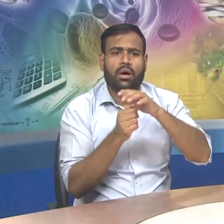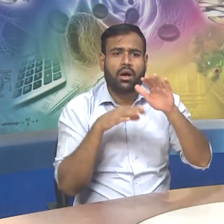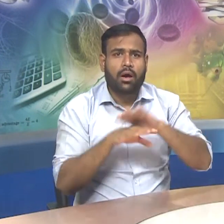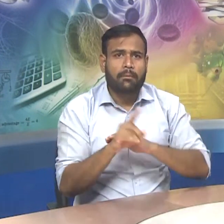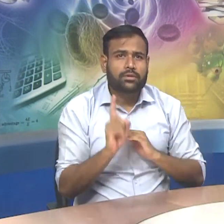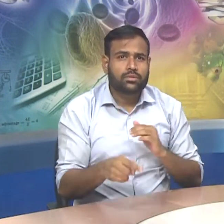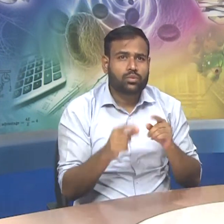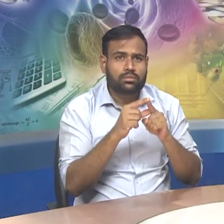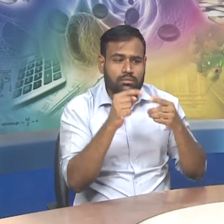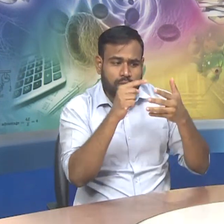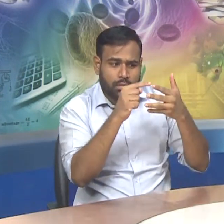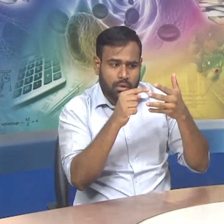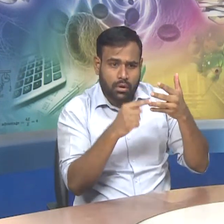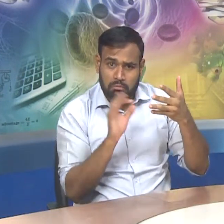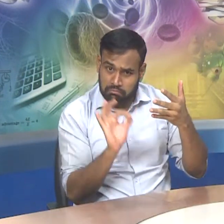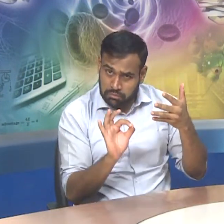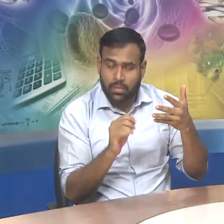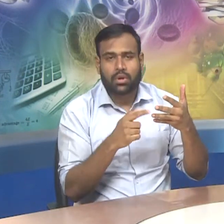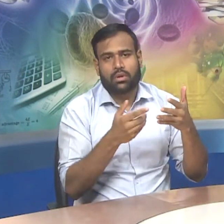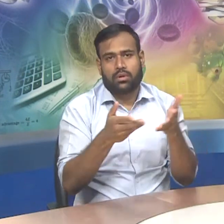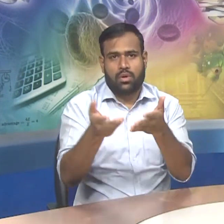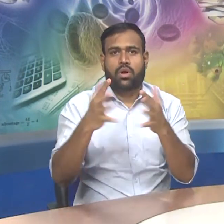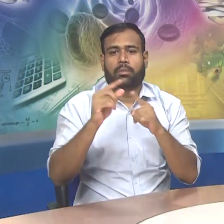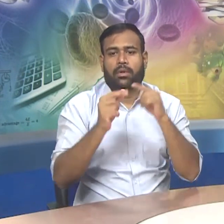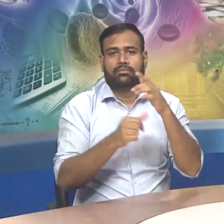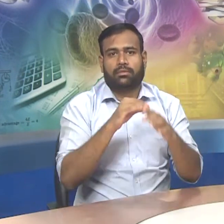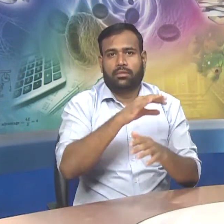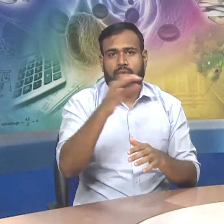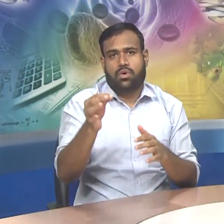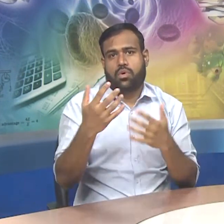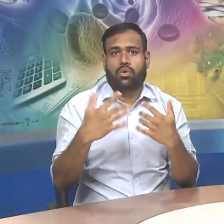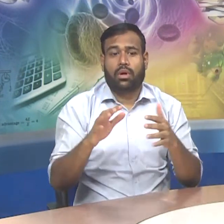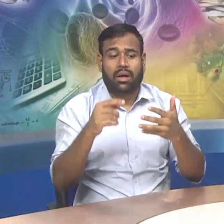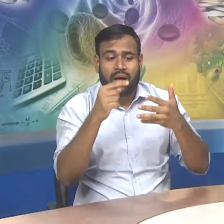Let us now understand the qualifications of the president.